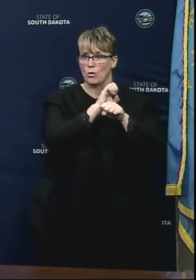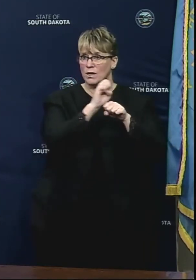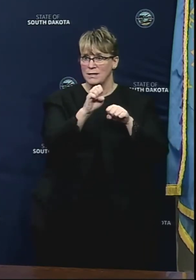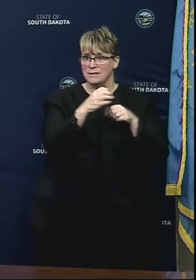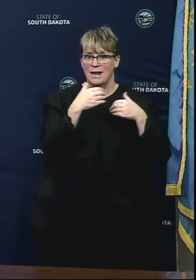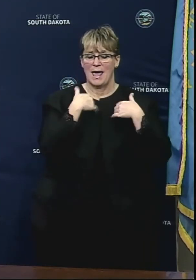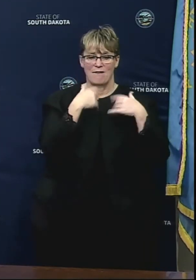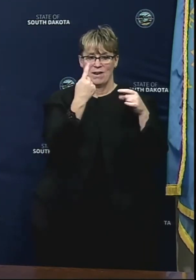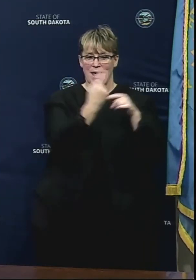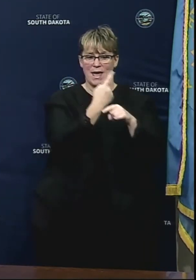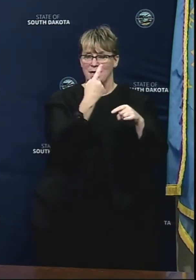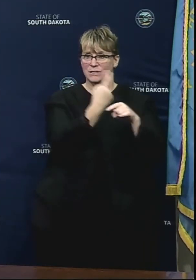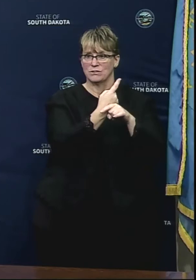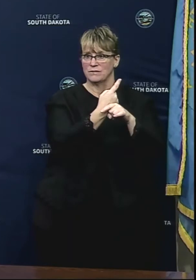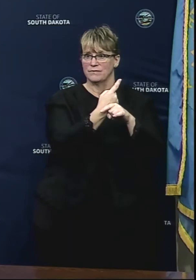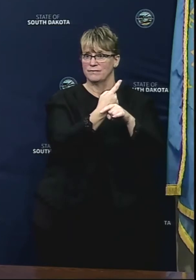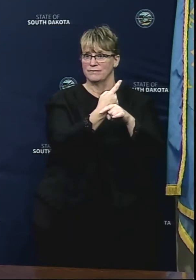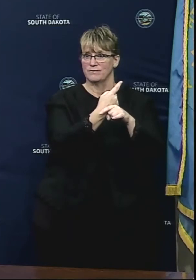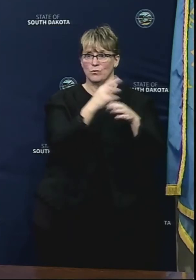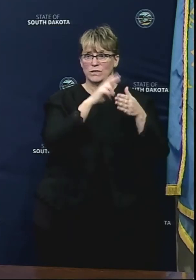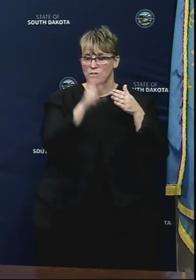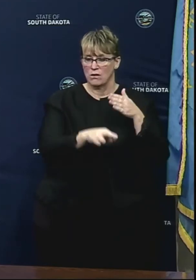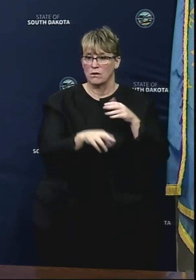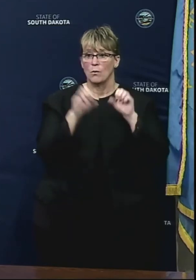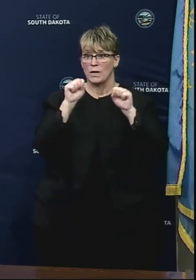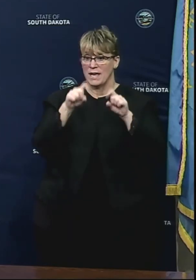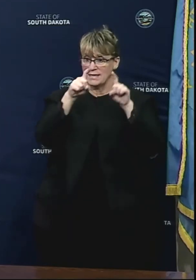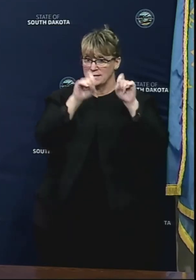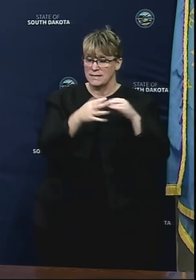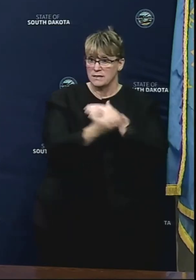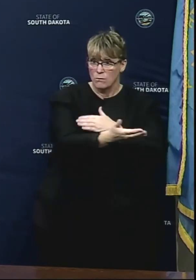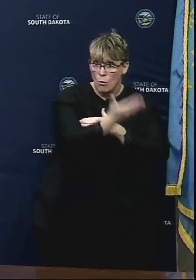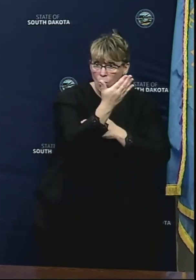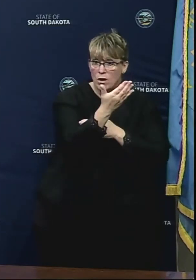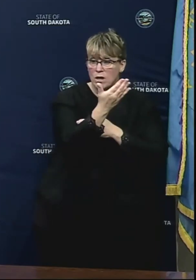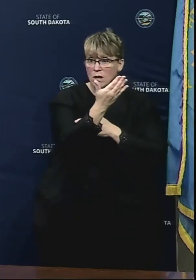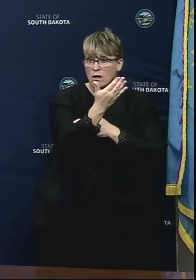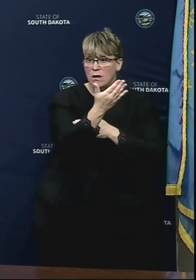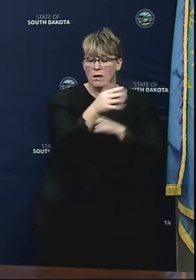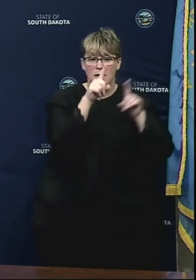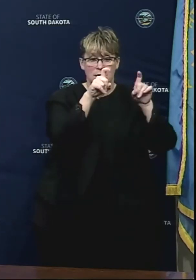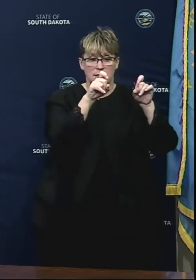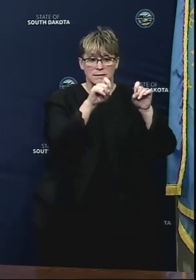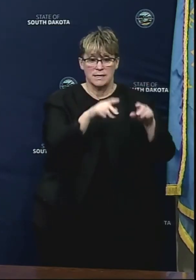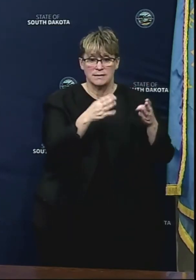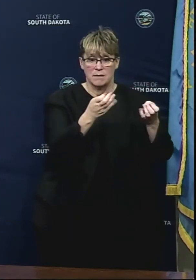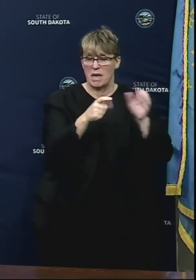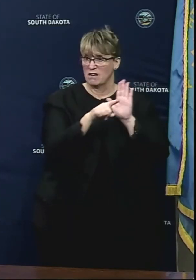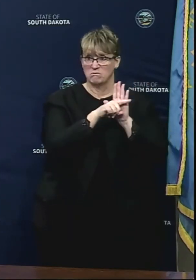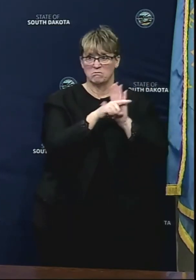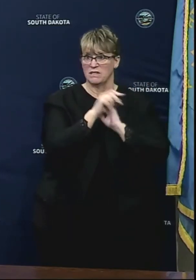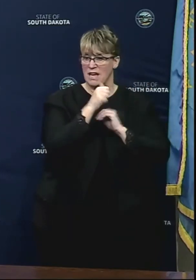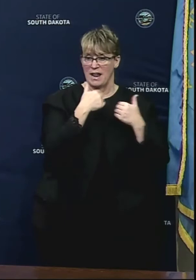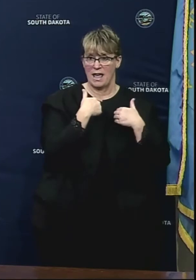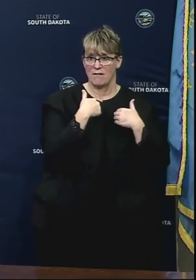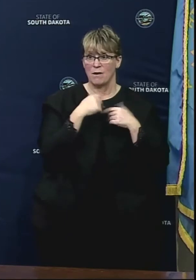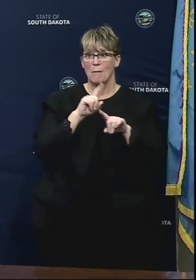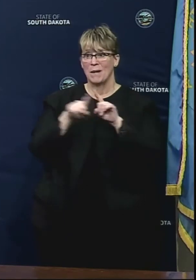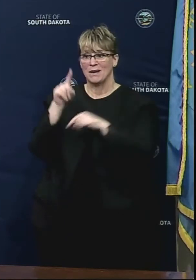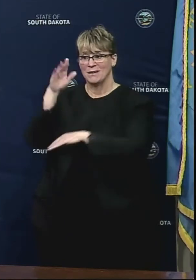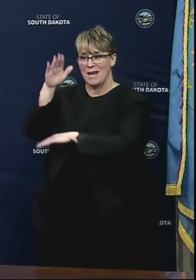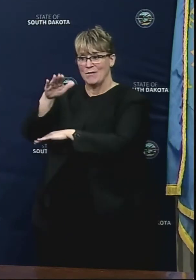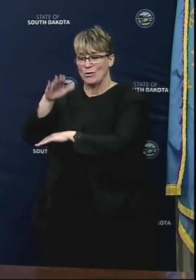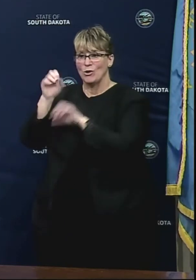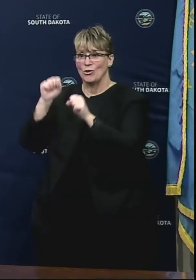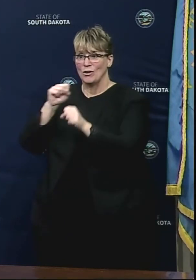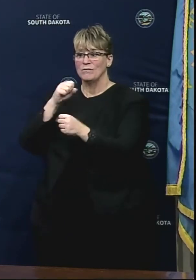and have an accurate diagnosis. We could test them in the morning. That test could come back negative. By afternoon, they could be positive.